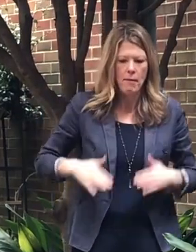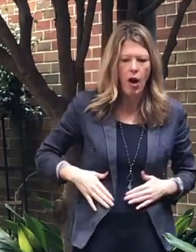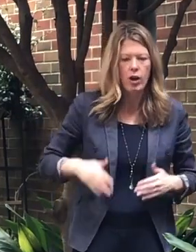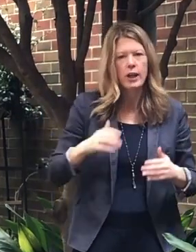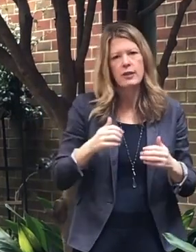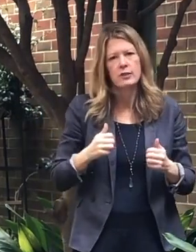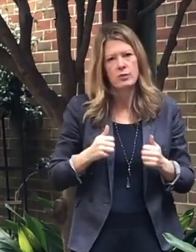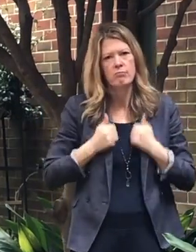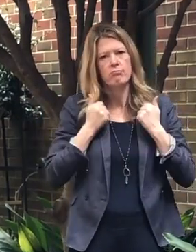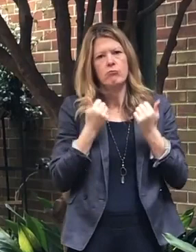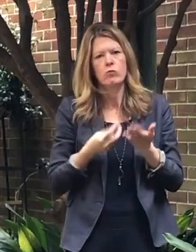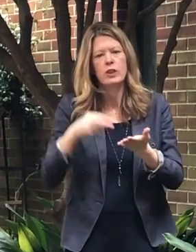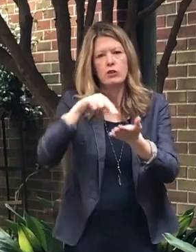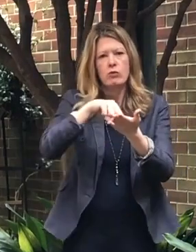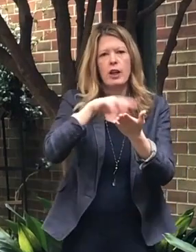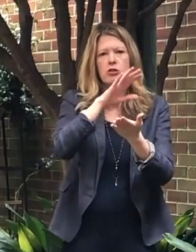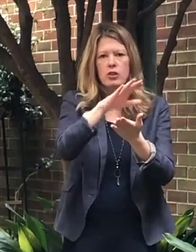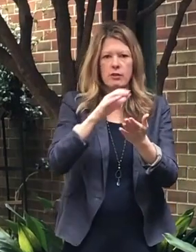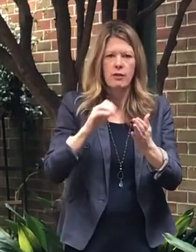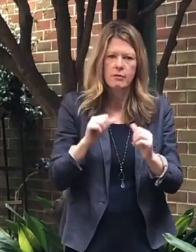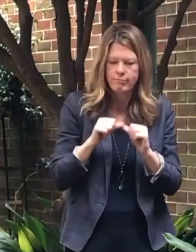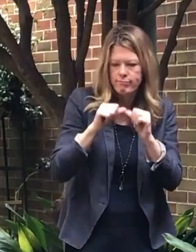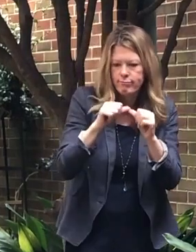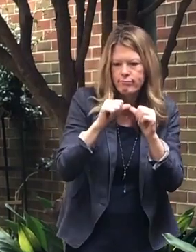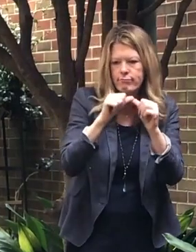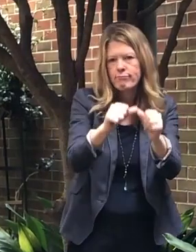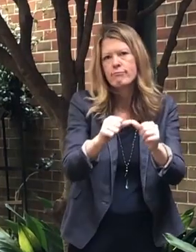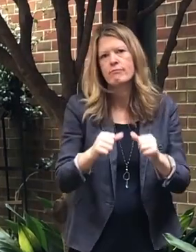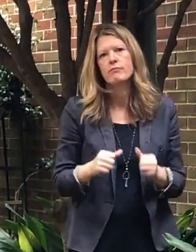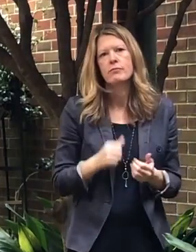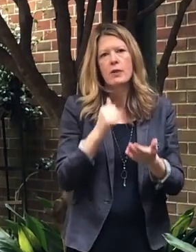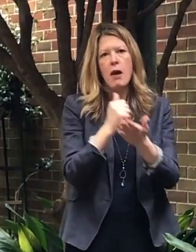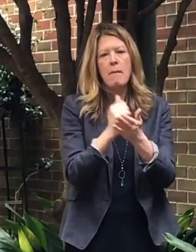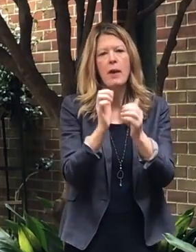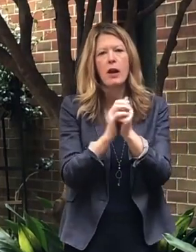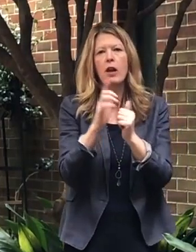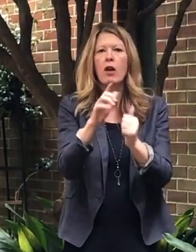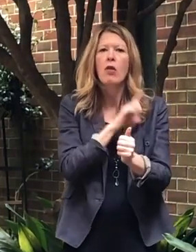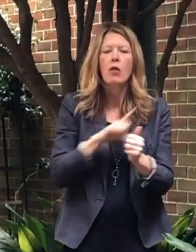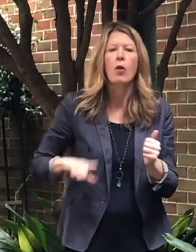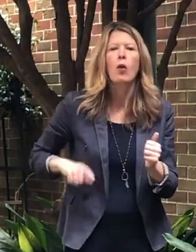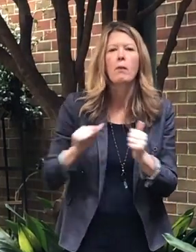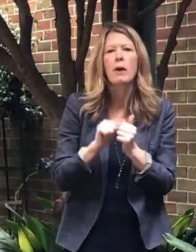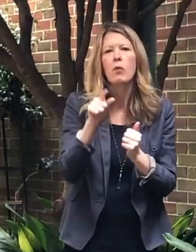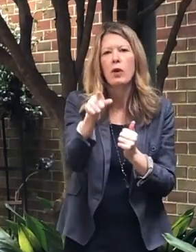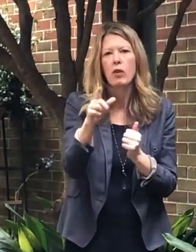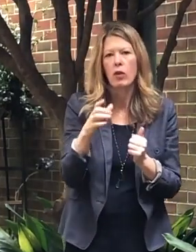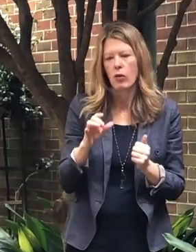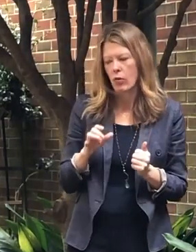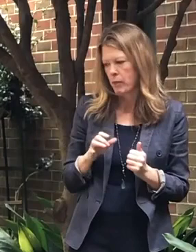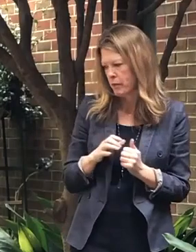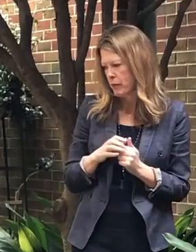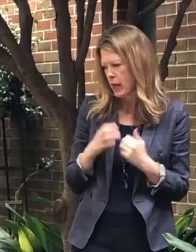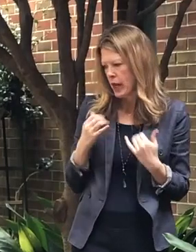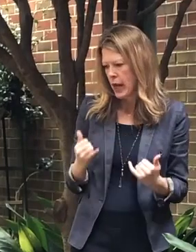the life everlasting. Amen. The Lord be with you. Let us